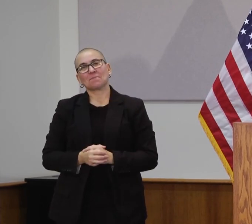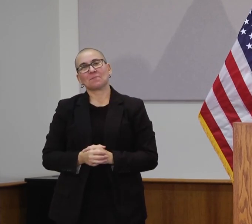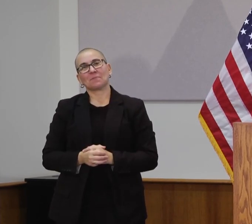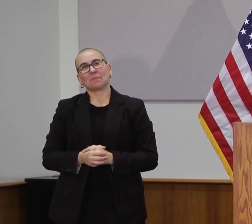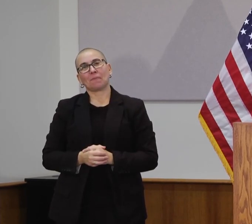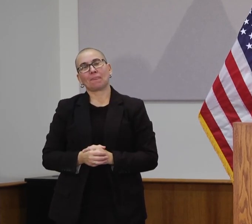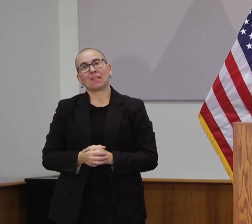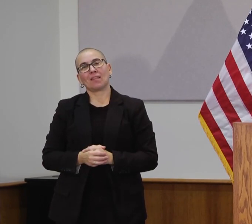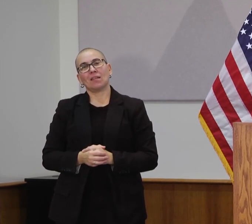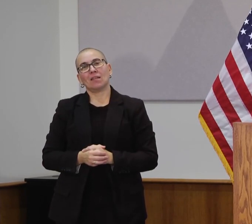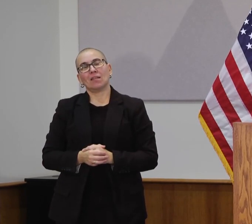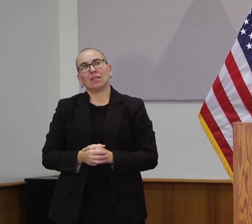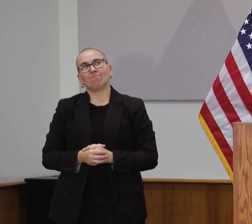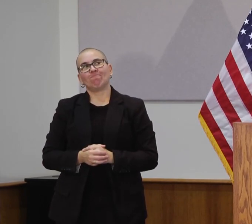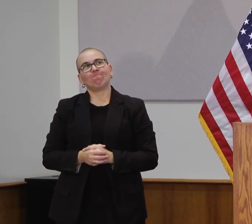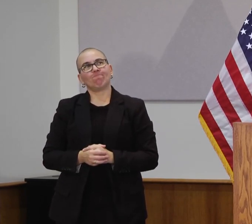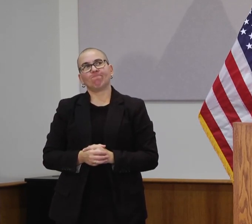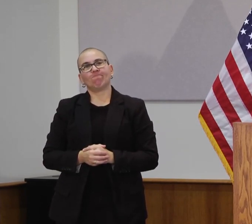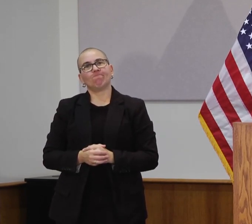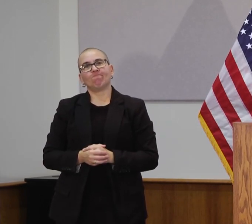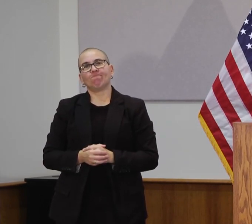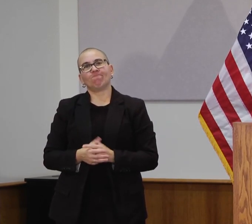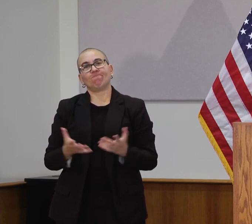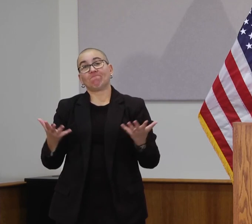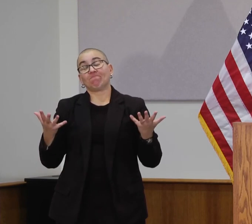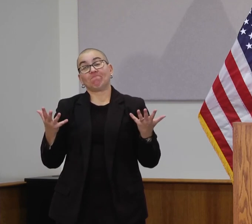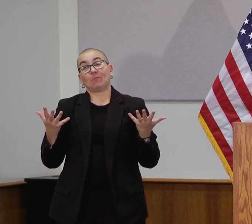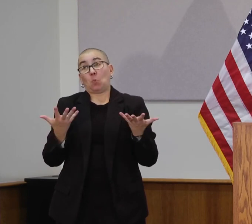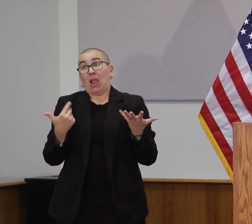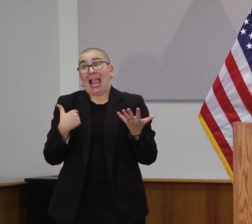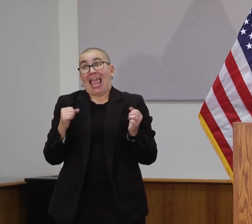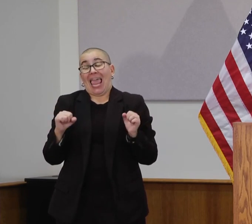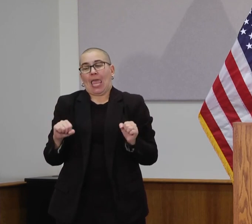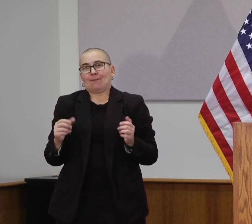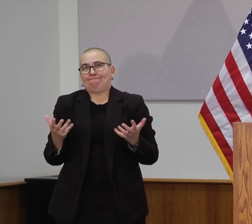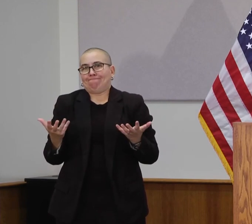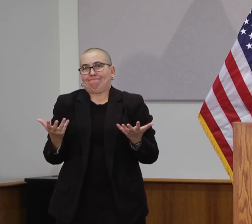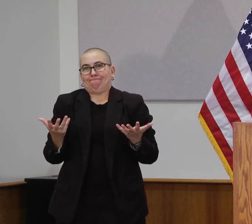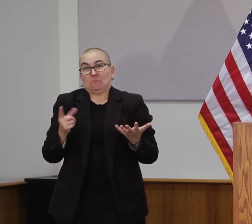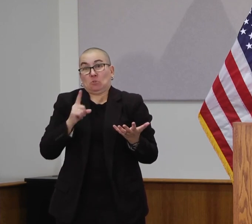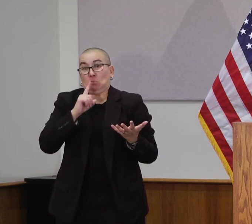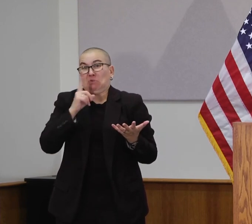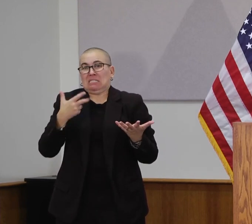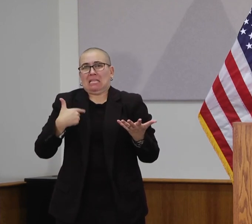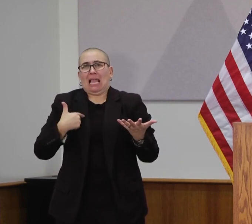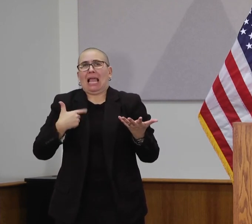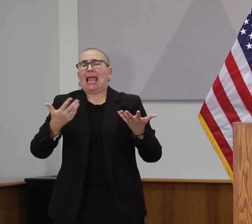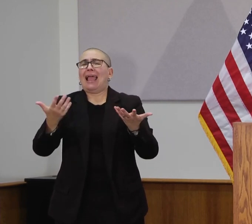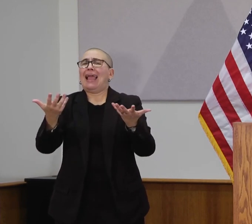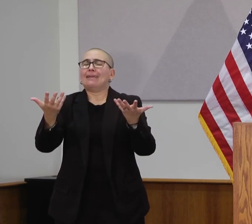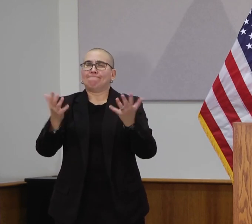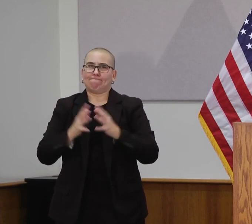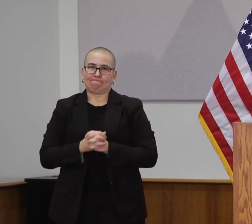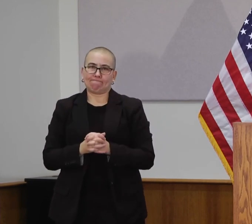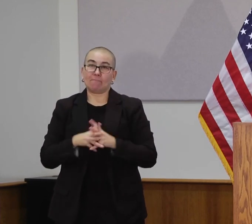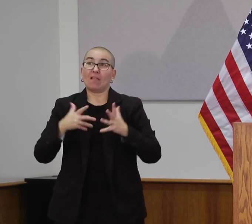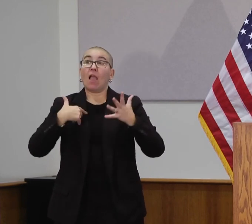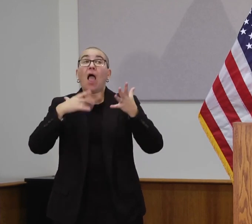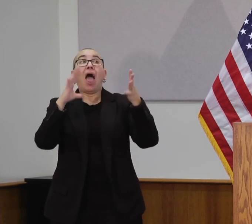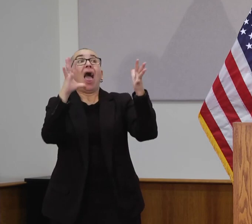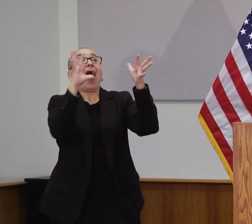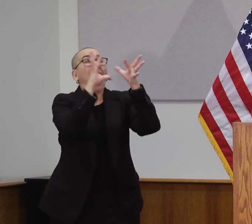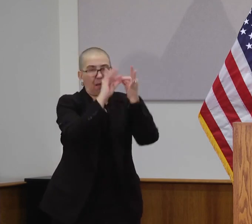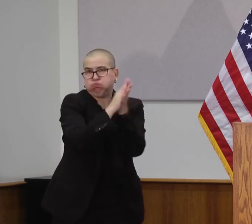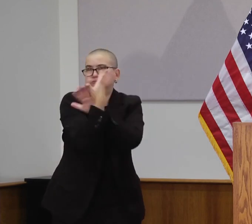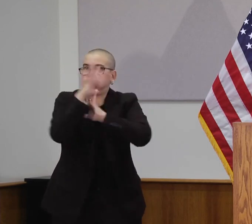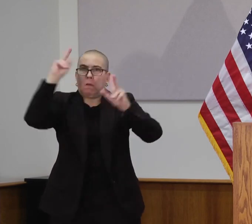Again, I'm going to do everything I can, and I kind of started out today alluding to this. Everything has become so politically charged around this healthcare